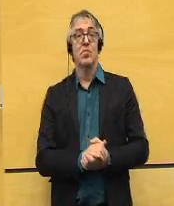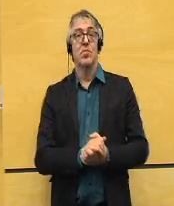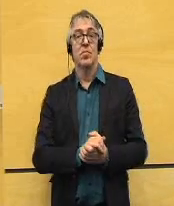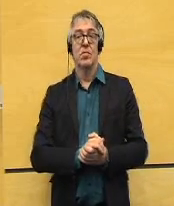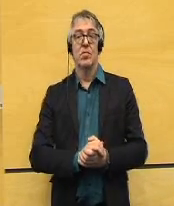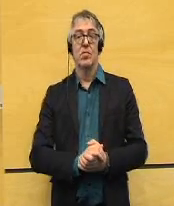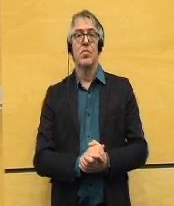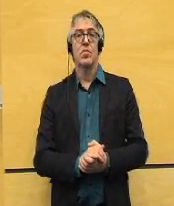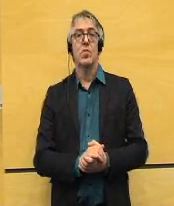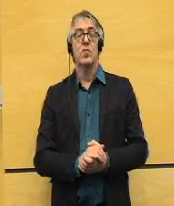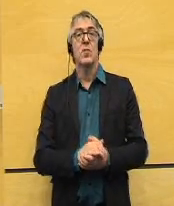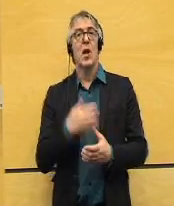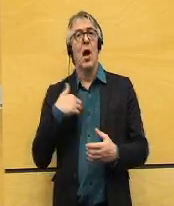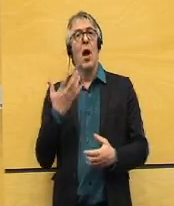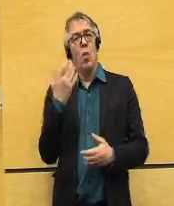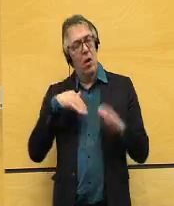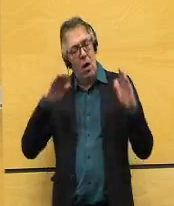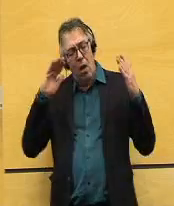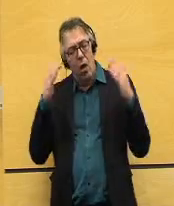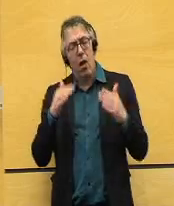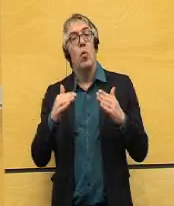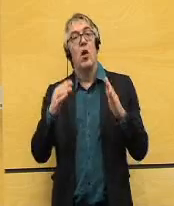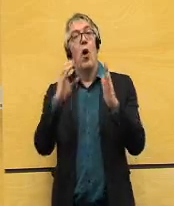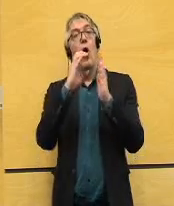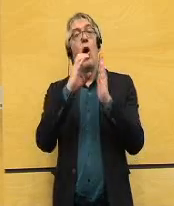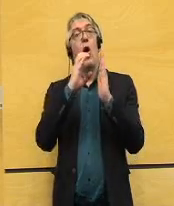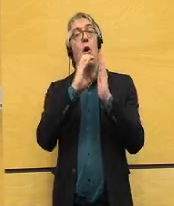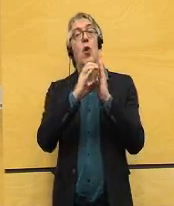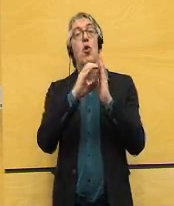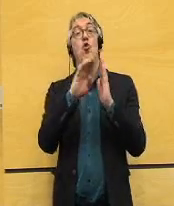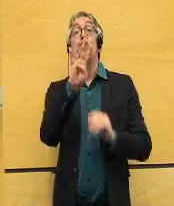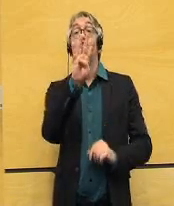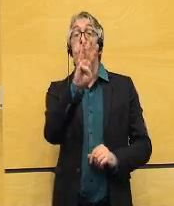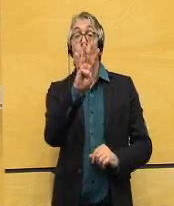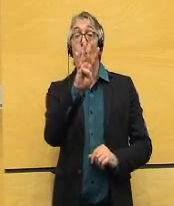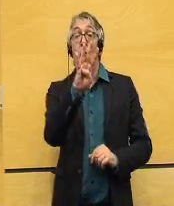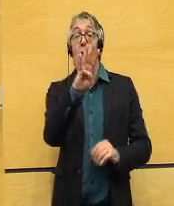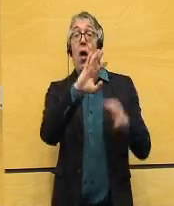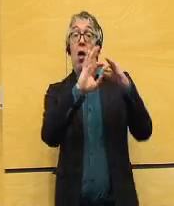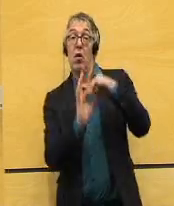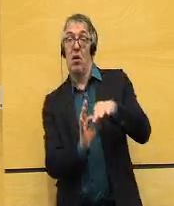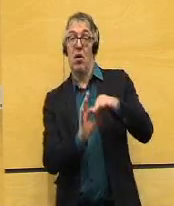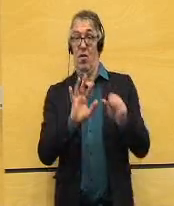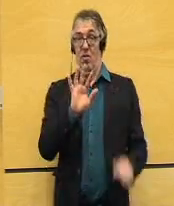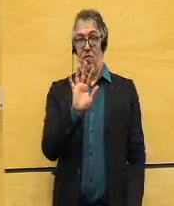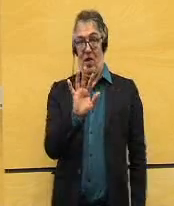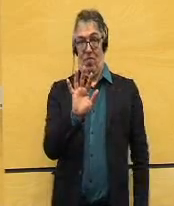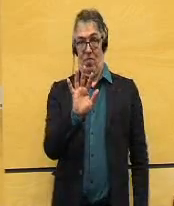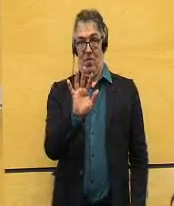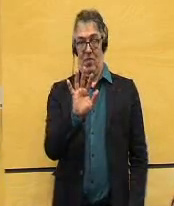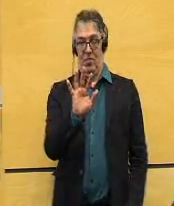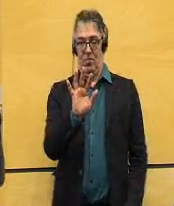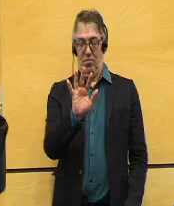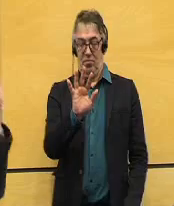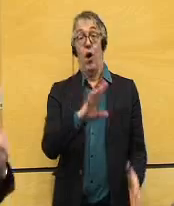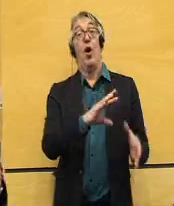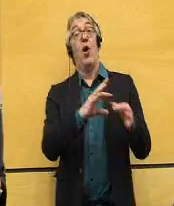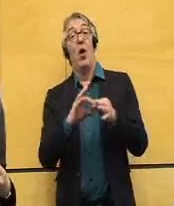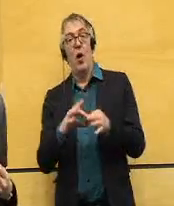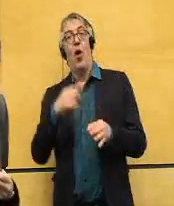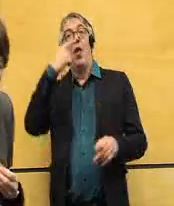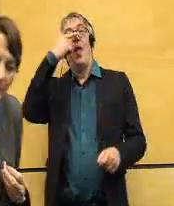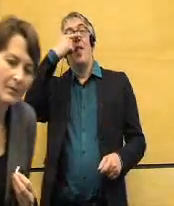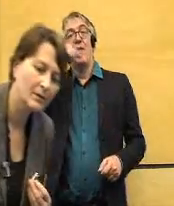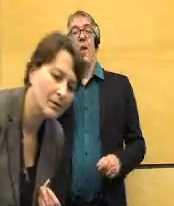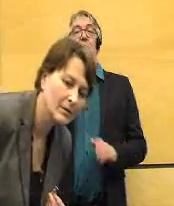the cluster interlinked with Articles 4 and 5 from the angle of the Thai Constitution. Several of you asked